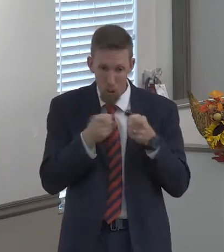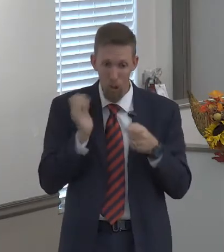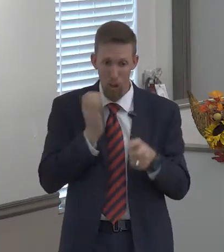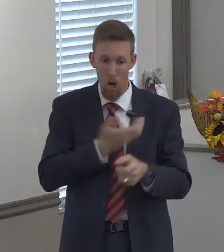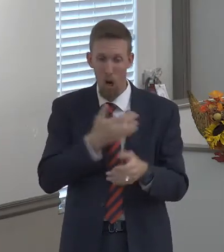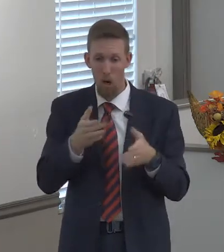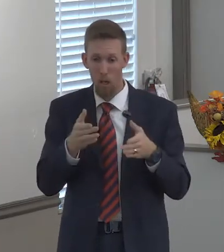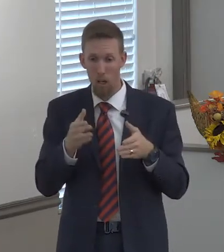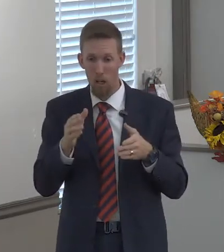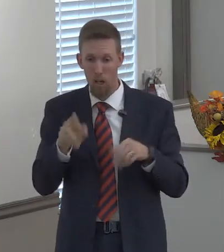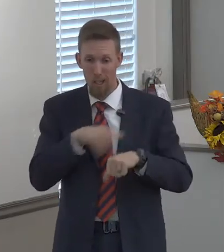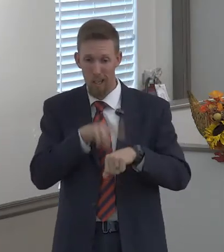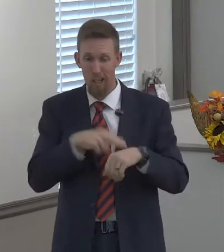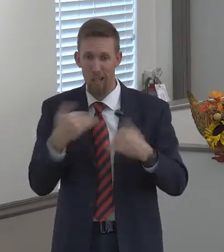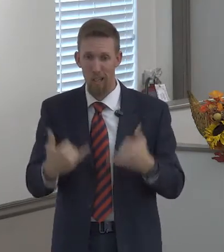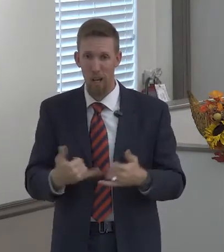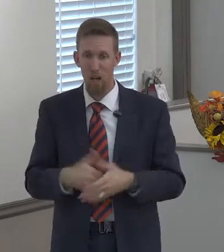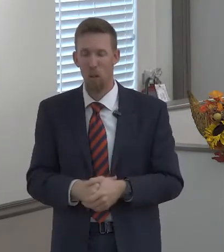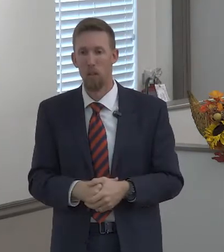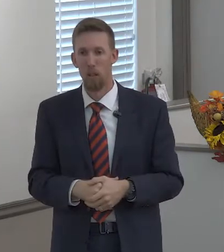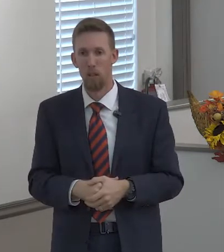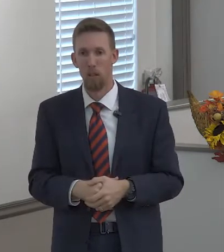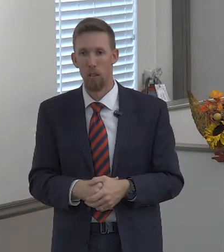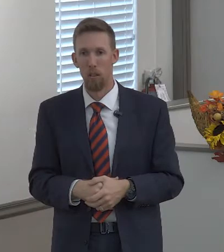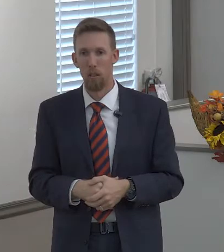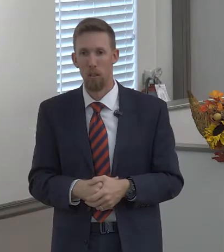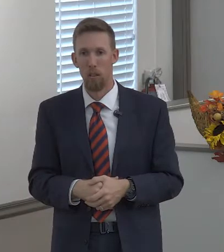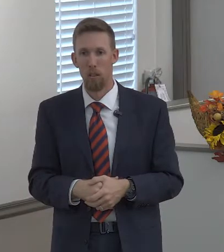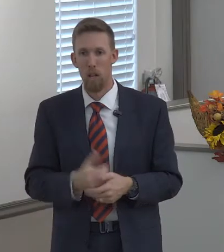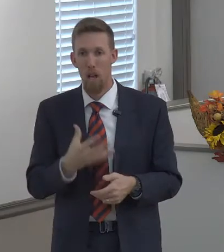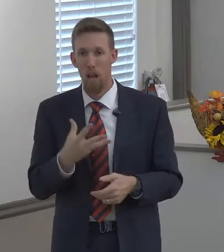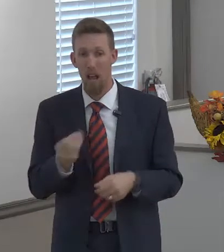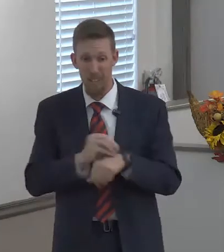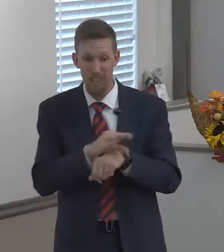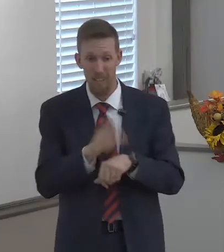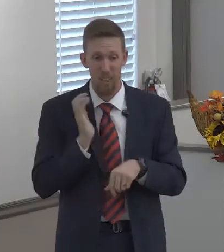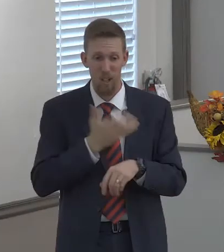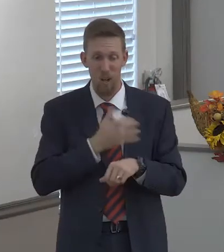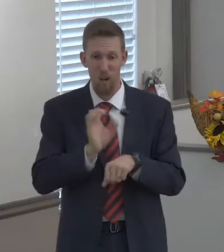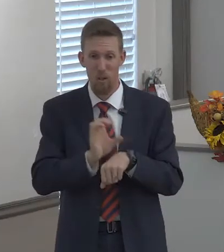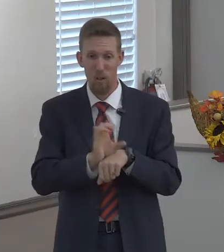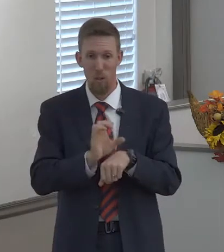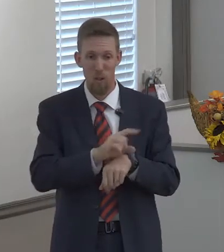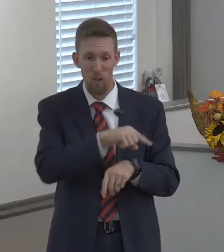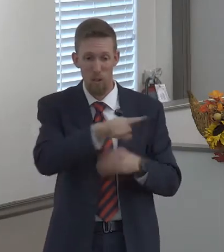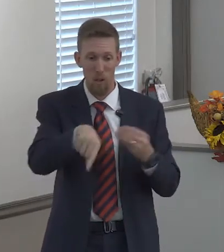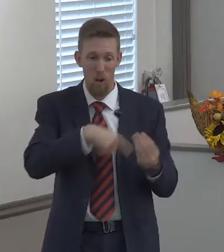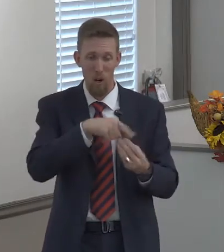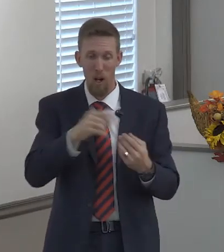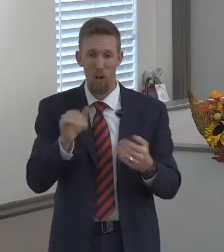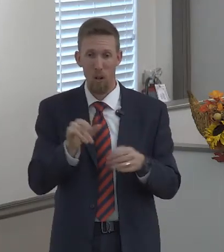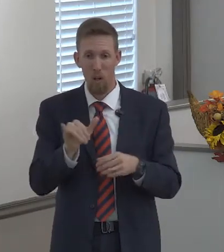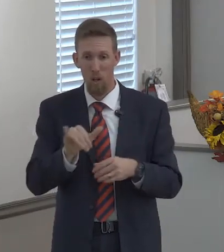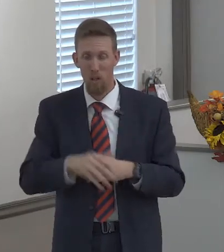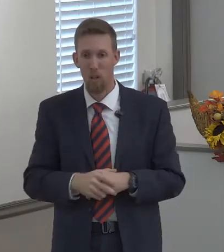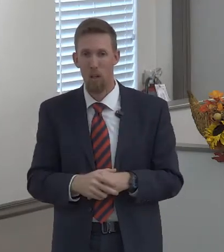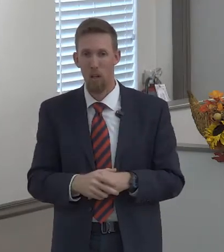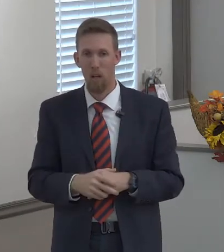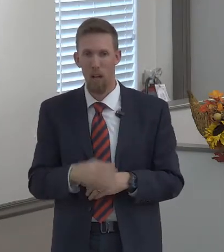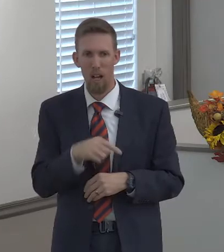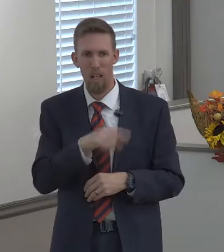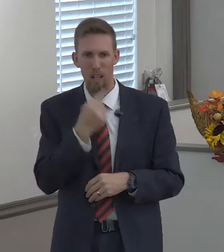That's how important the church is. And the church has fallen on hard times. We're in 2021, and I don't think there's ever been a time